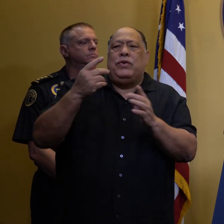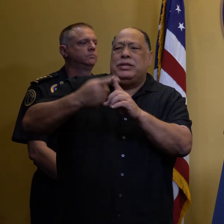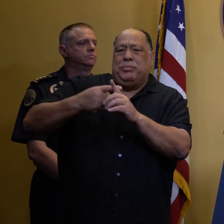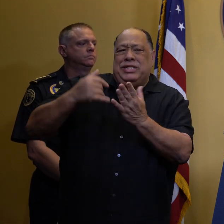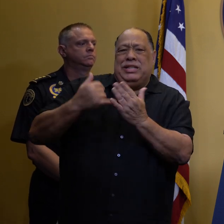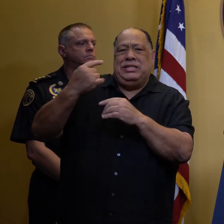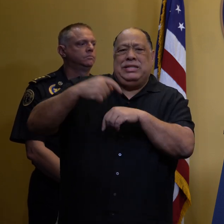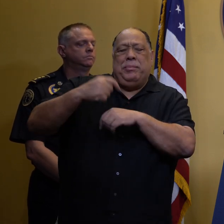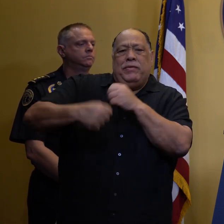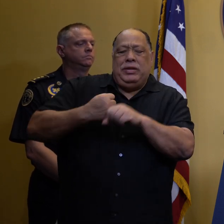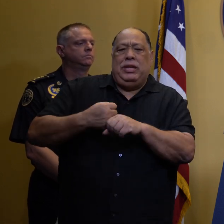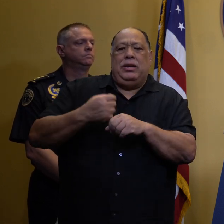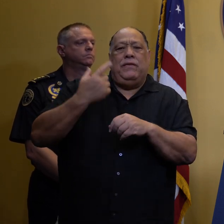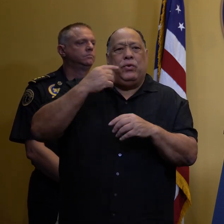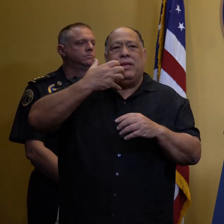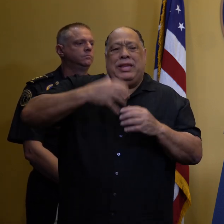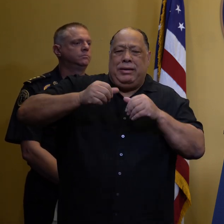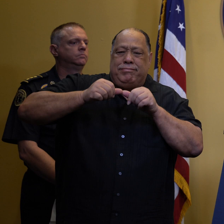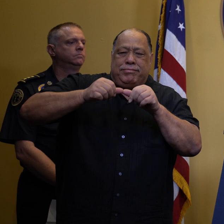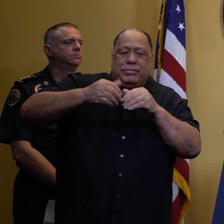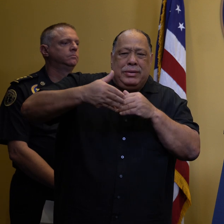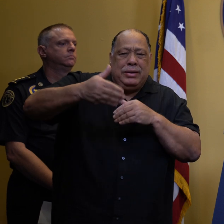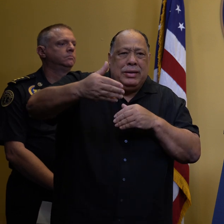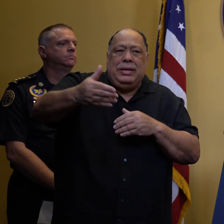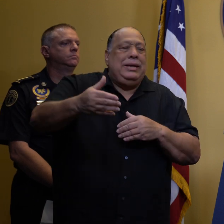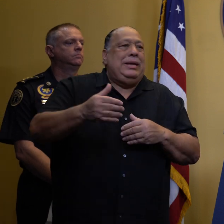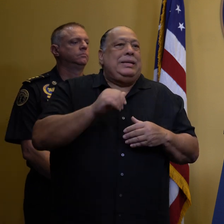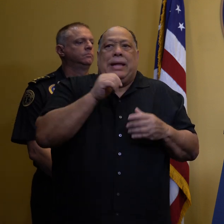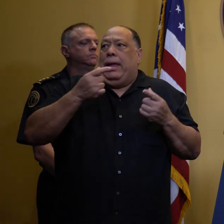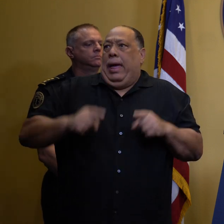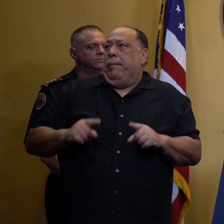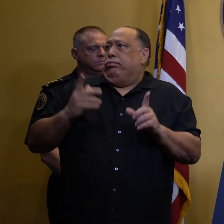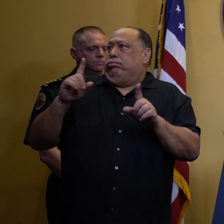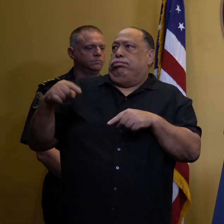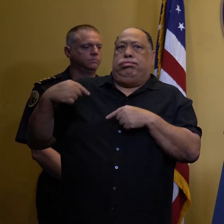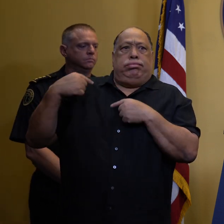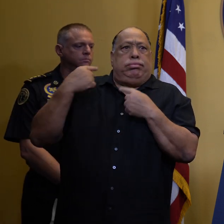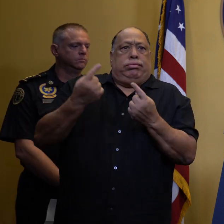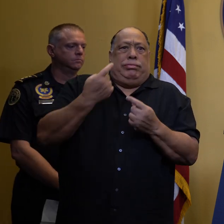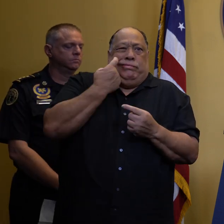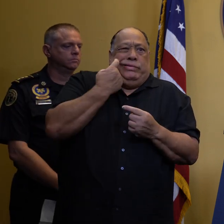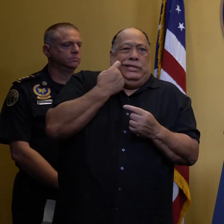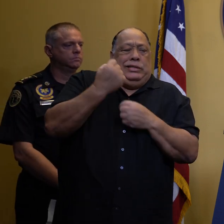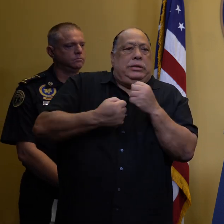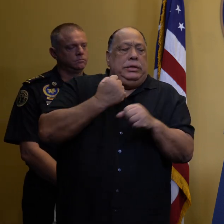temperatures and the length of time that we're looking at. It just has not occurred certainly in recent